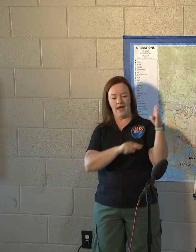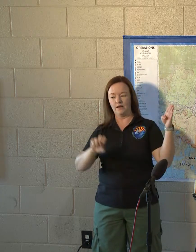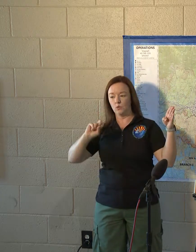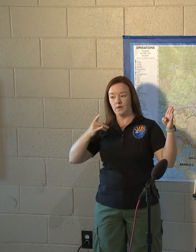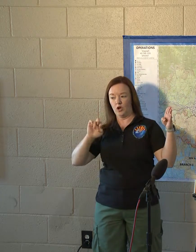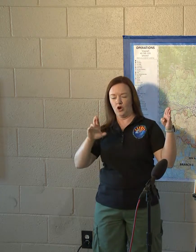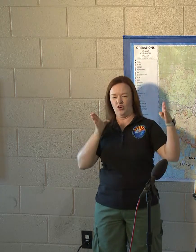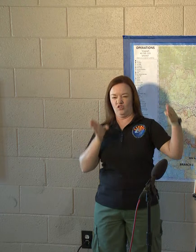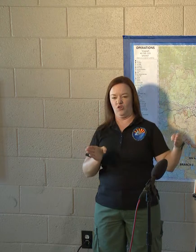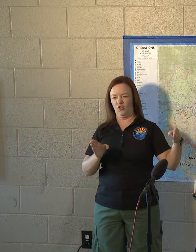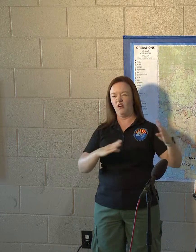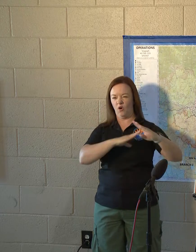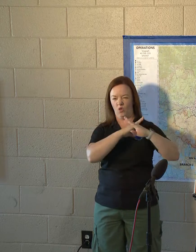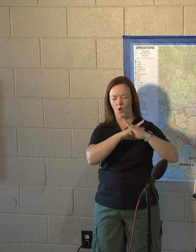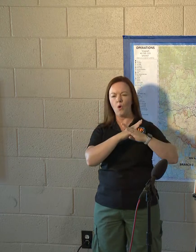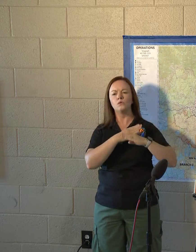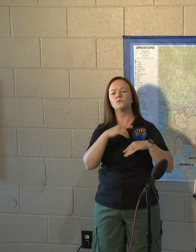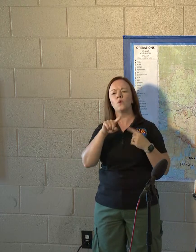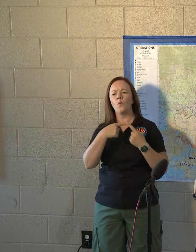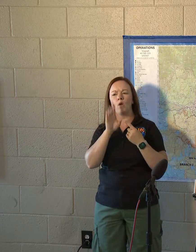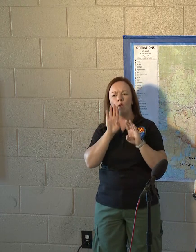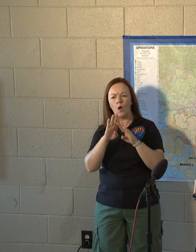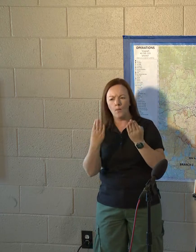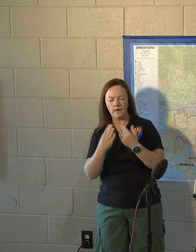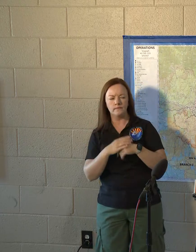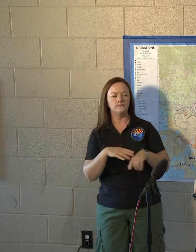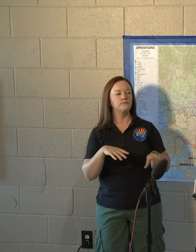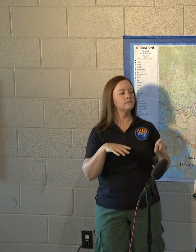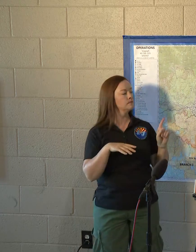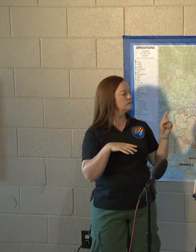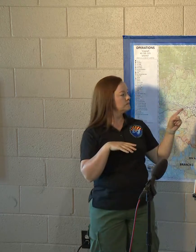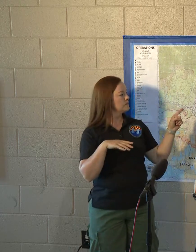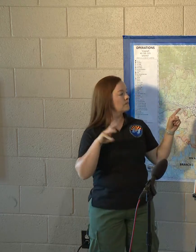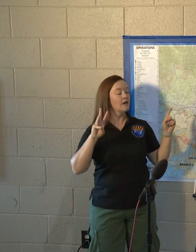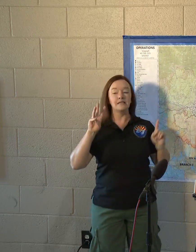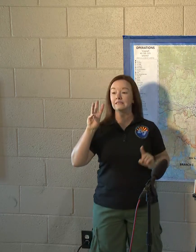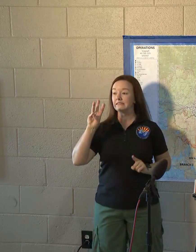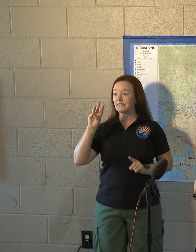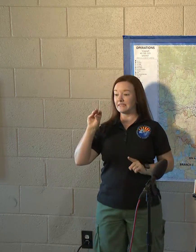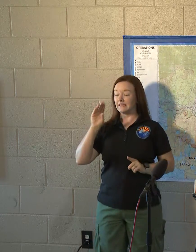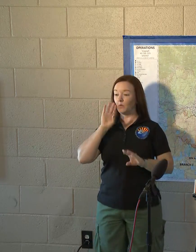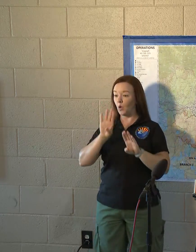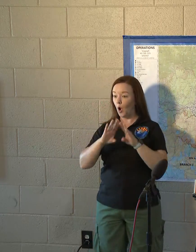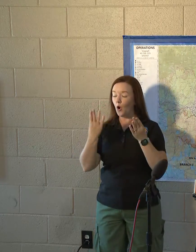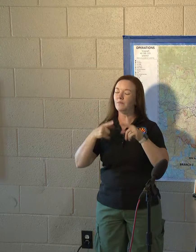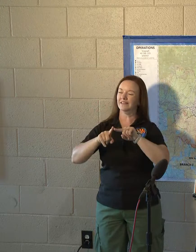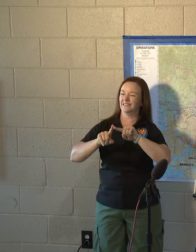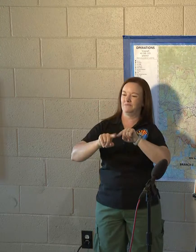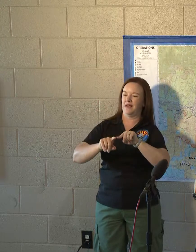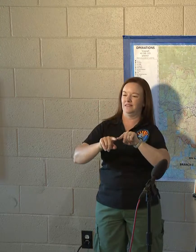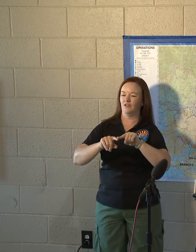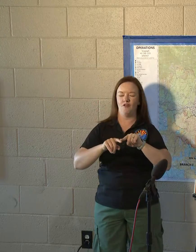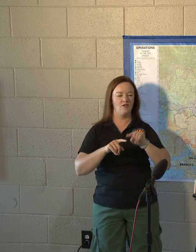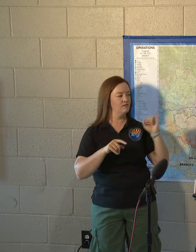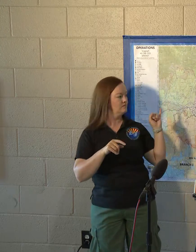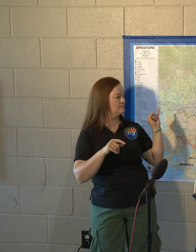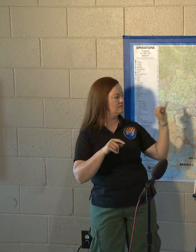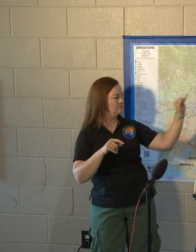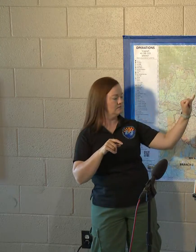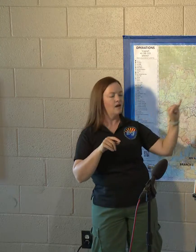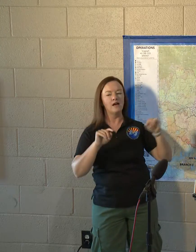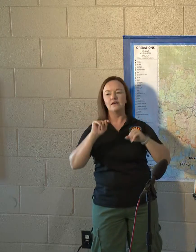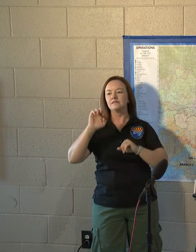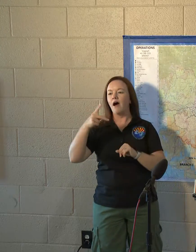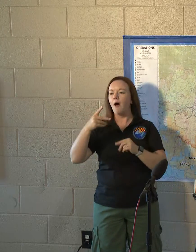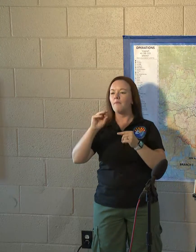on when that might open up? 60 opening is contingent on the northern line of the fire, in particular the top of the